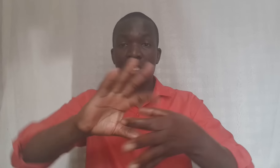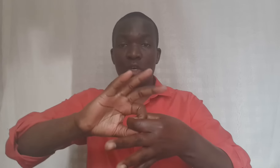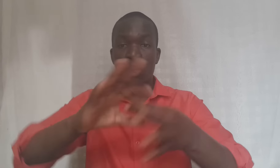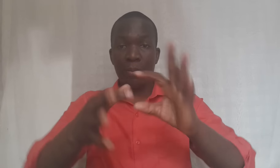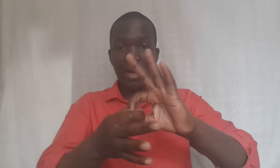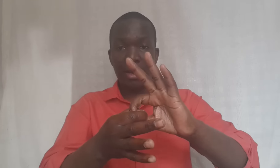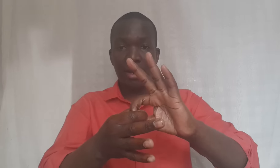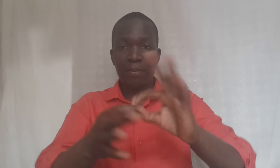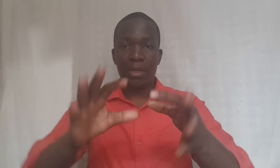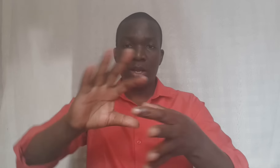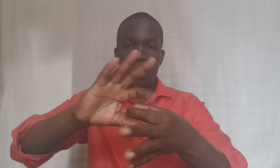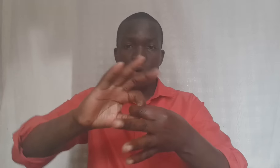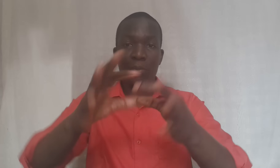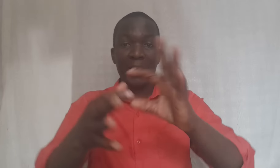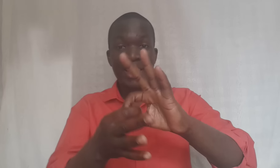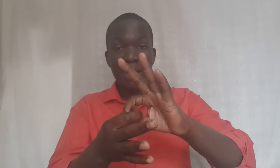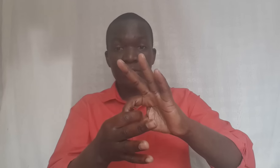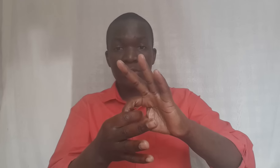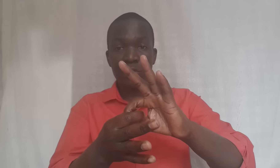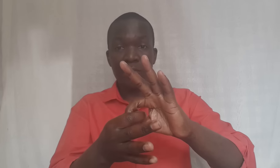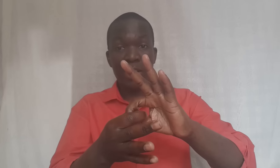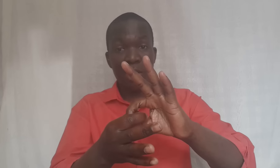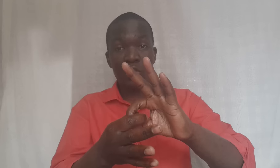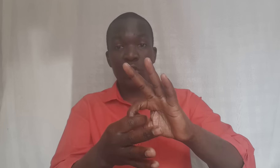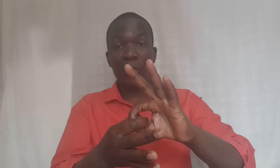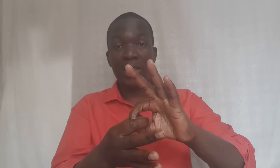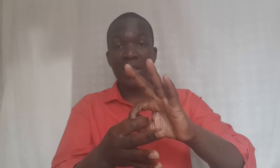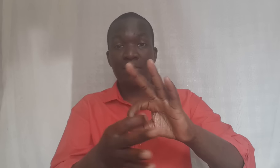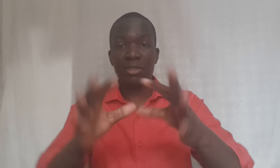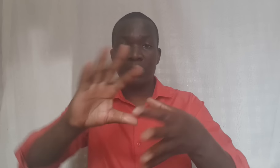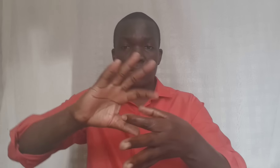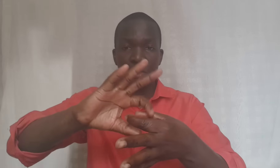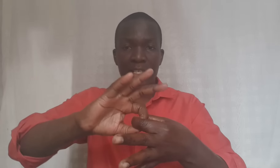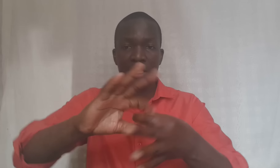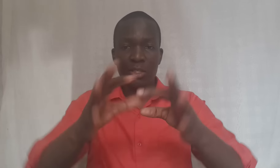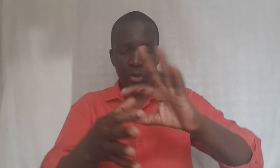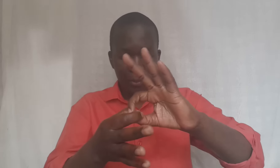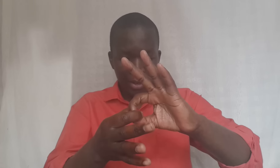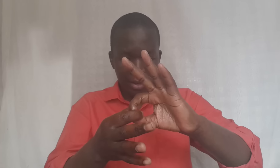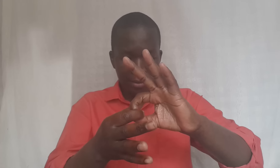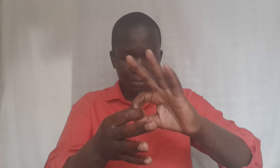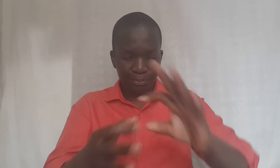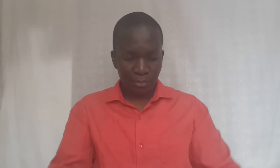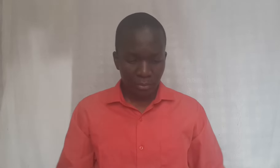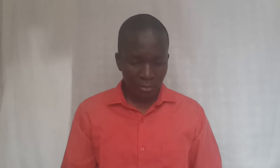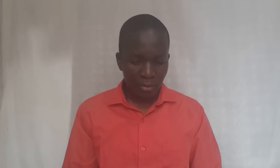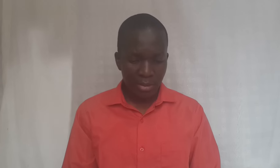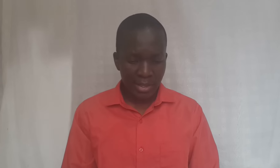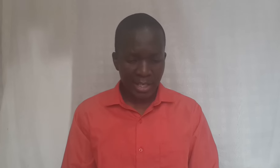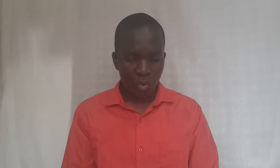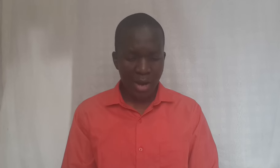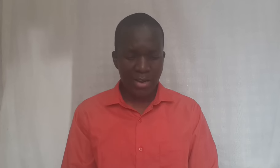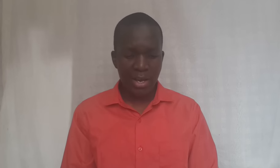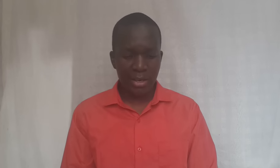this Olympic games, you have heard about Olympic games. So this is Olympic. The next word here